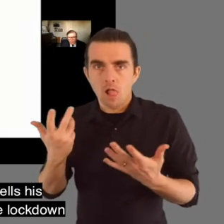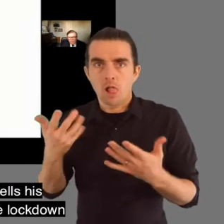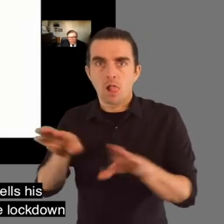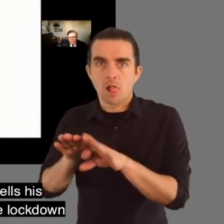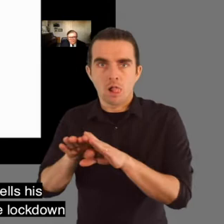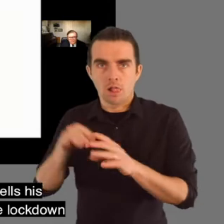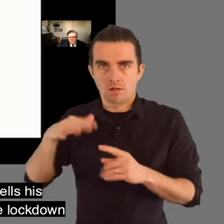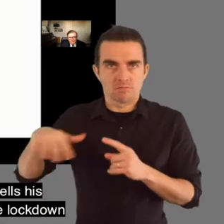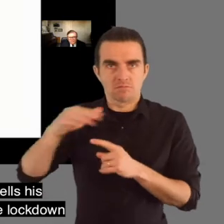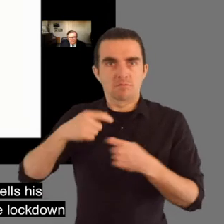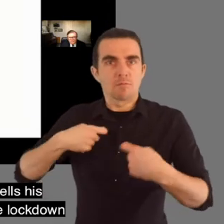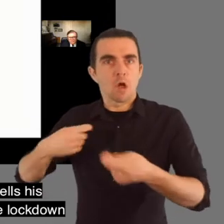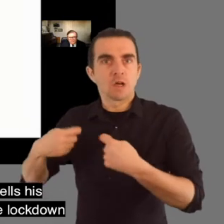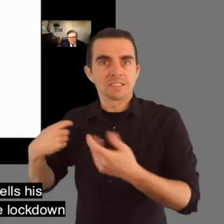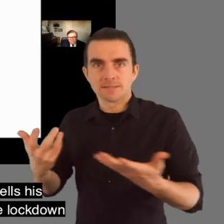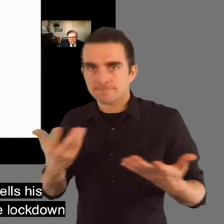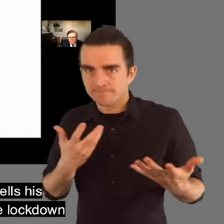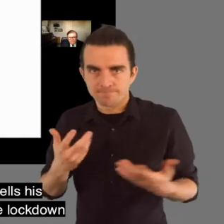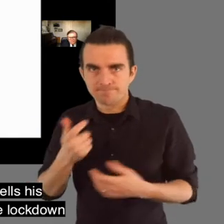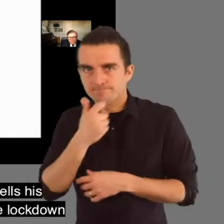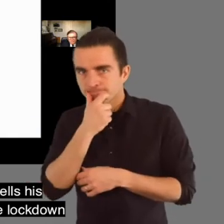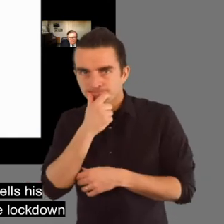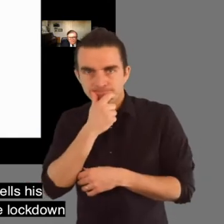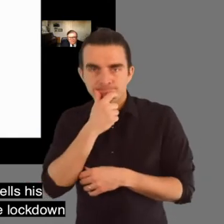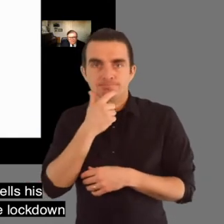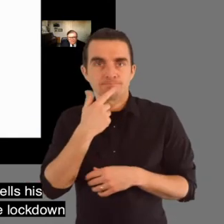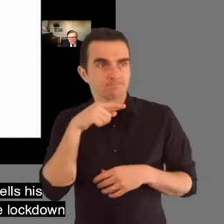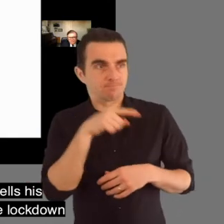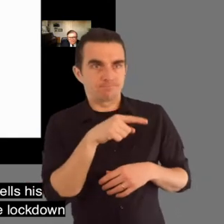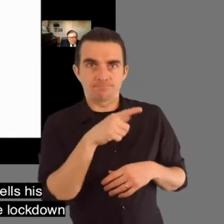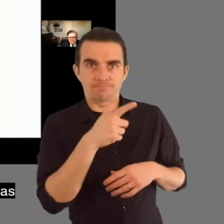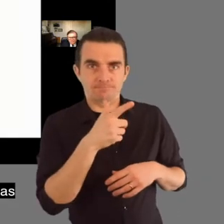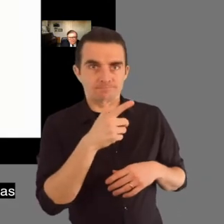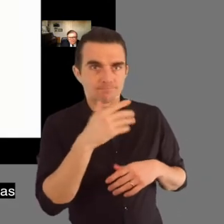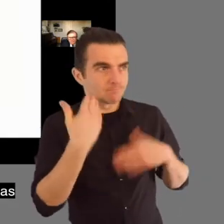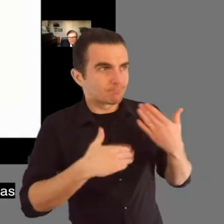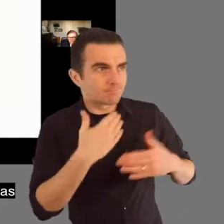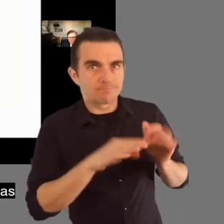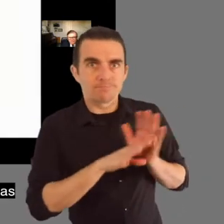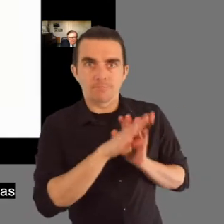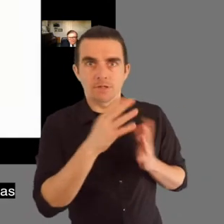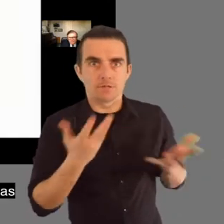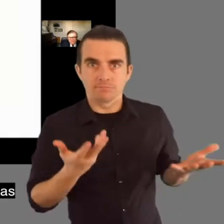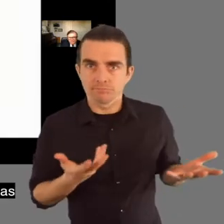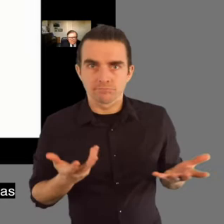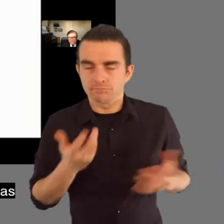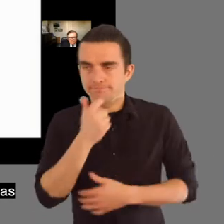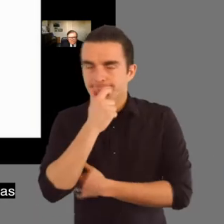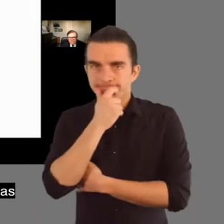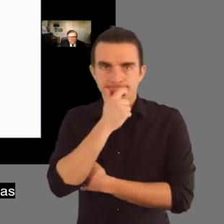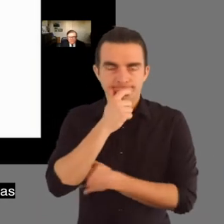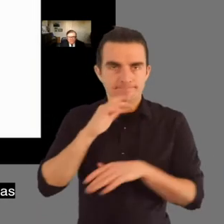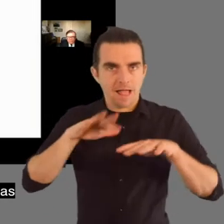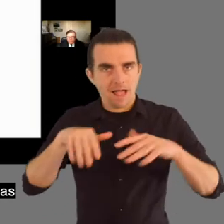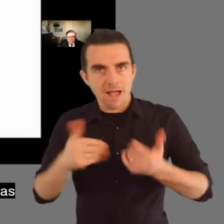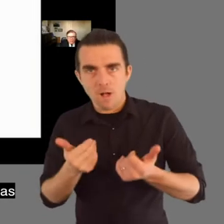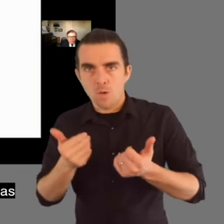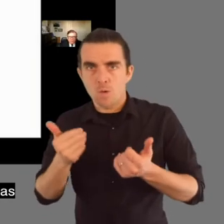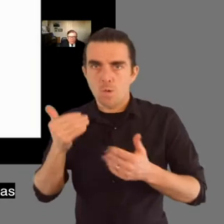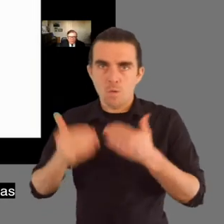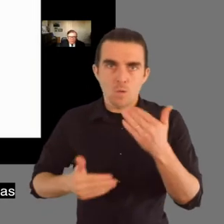Khan sells his wares shut down. And even now the lockdown has been lifted, business has failed to pick back